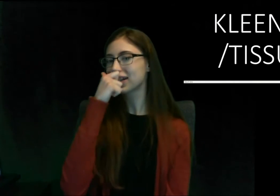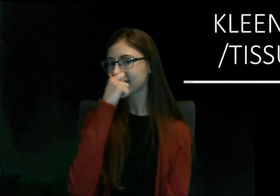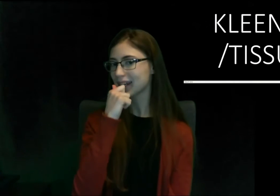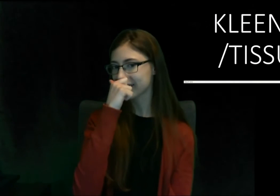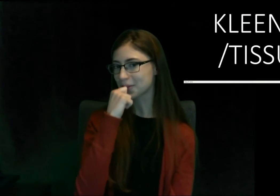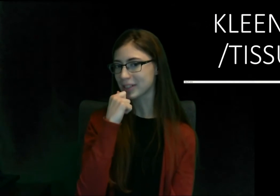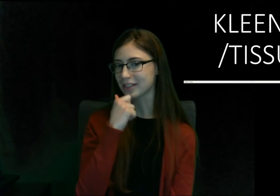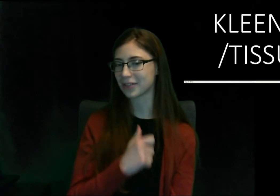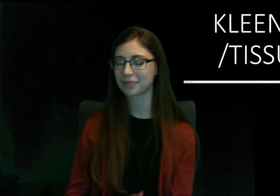Kleenex or tissue.